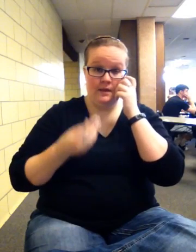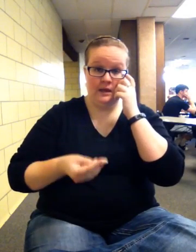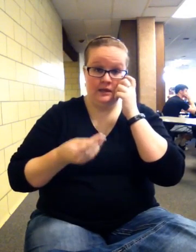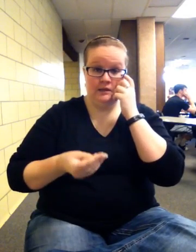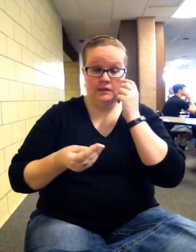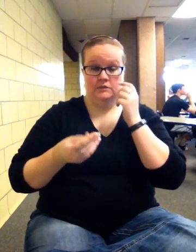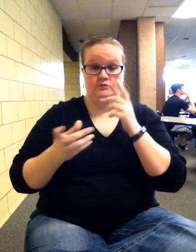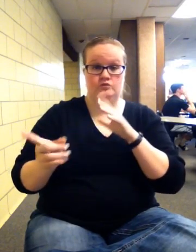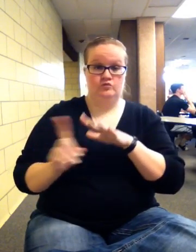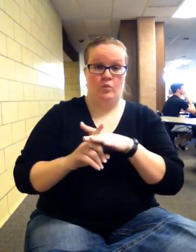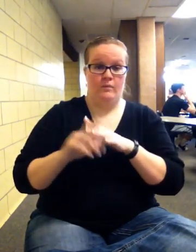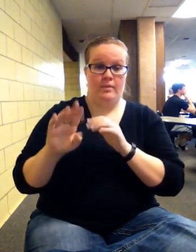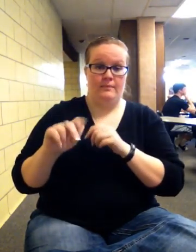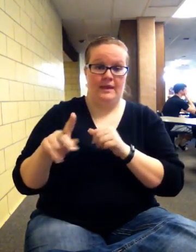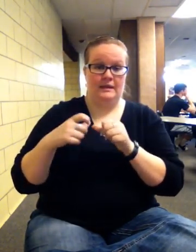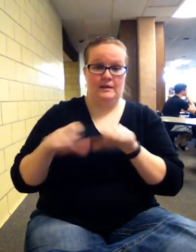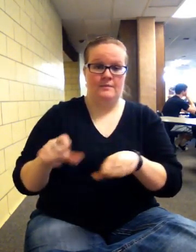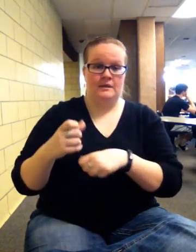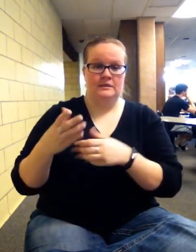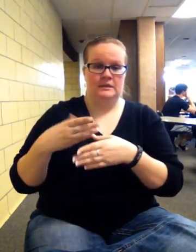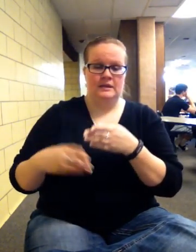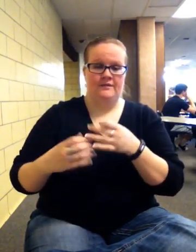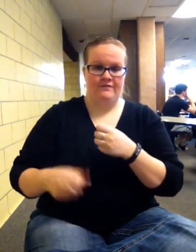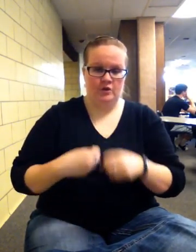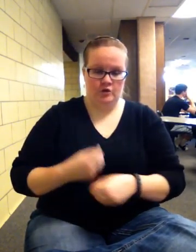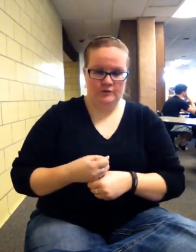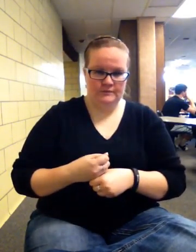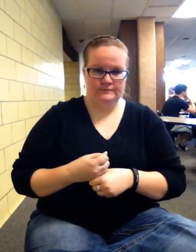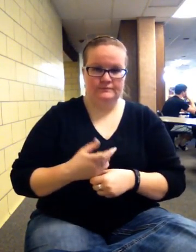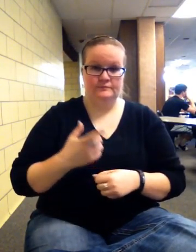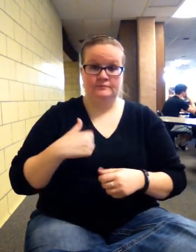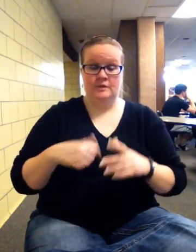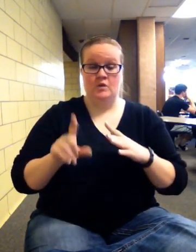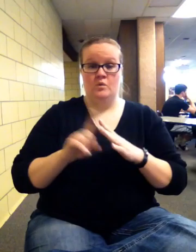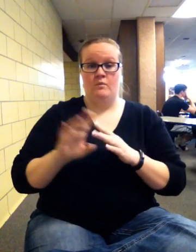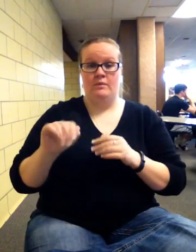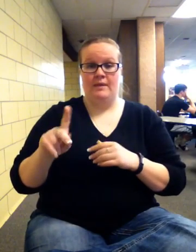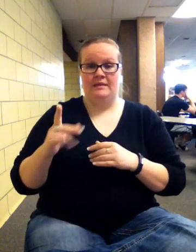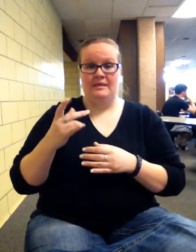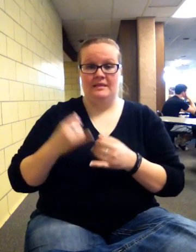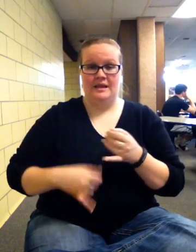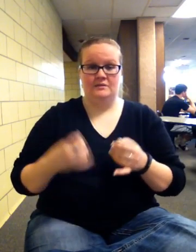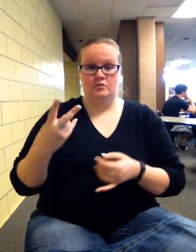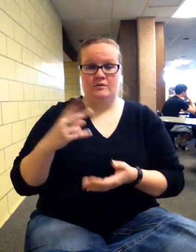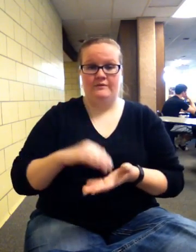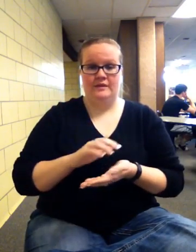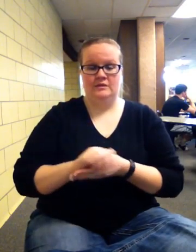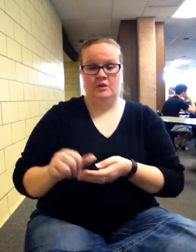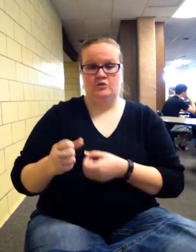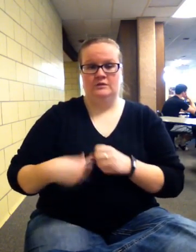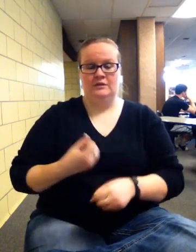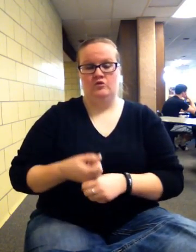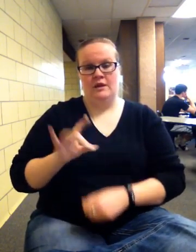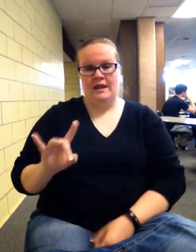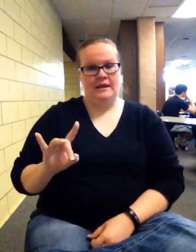deposit it at the end of the year. So I'm saying when I show up at the bank with that last $12,000 at year eight, it doesn't have any